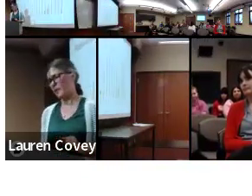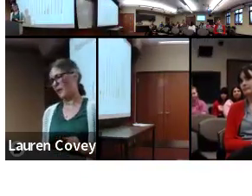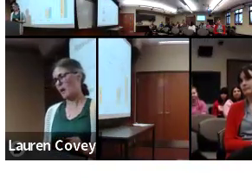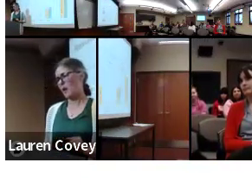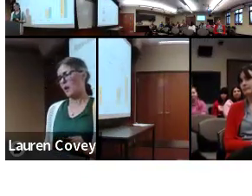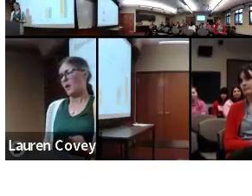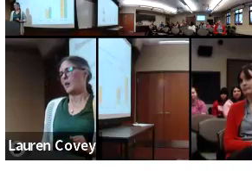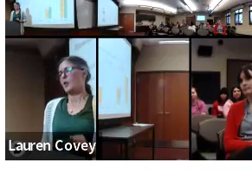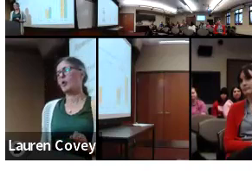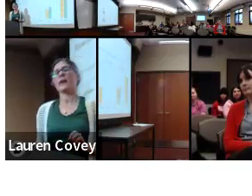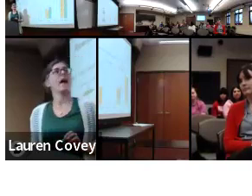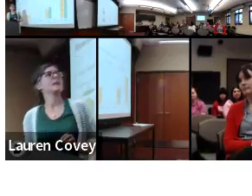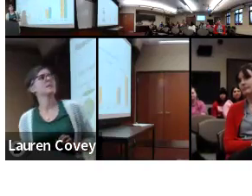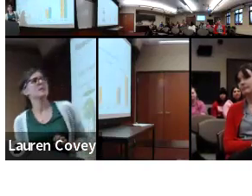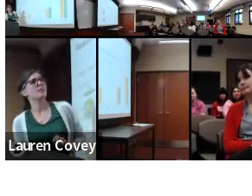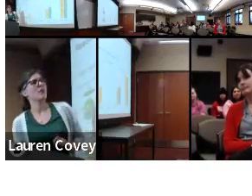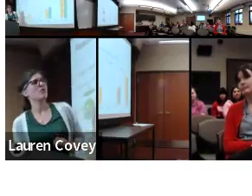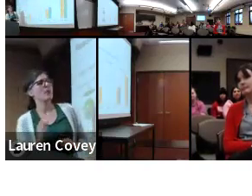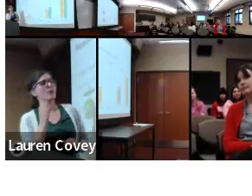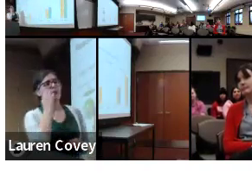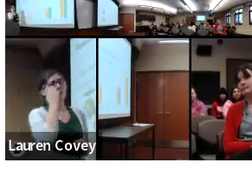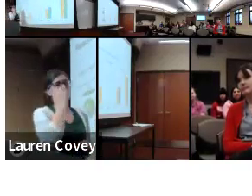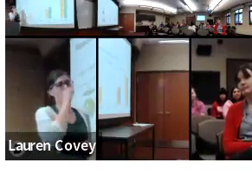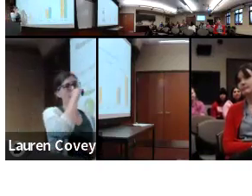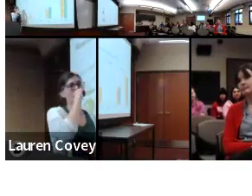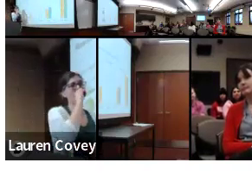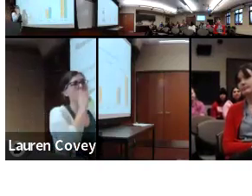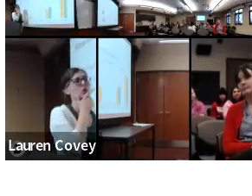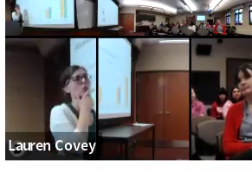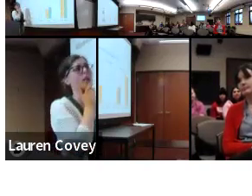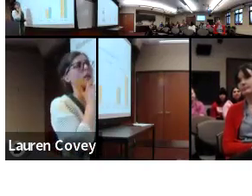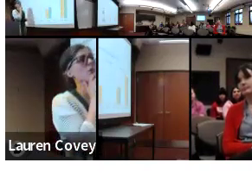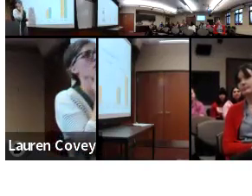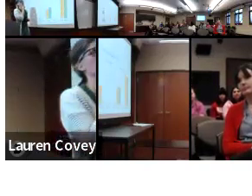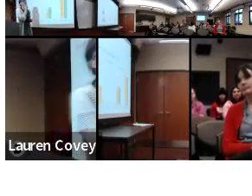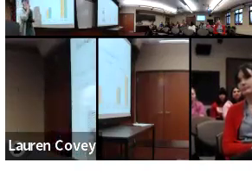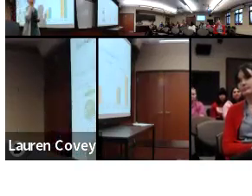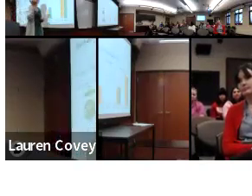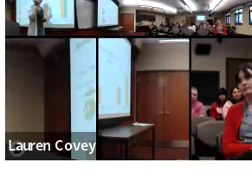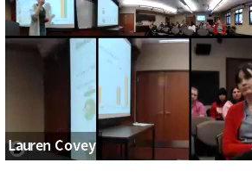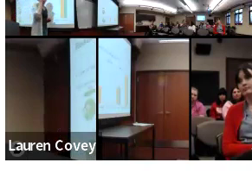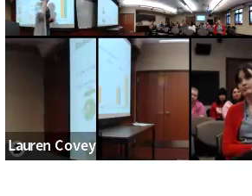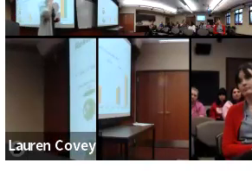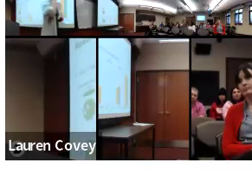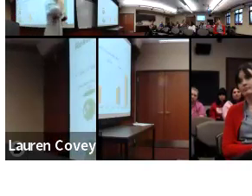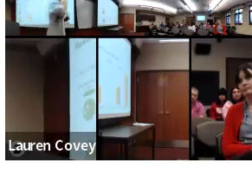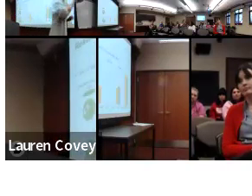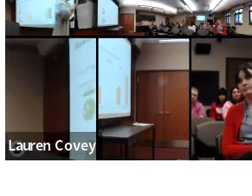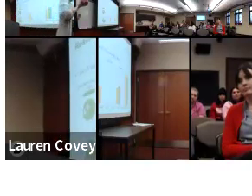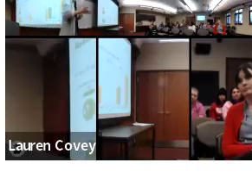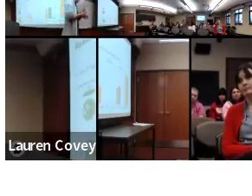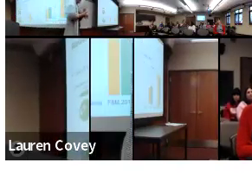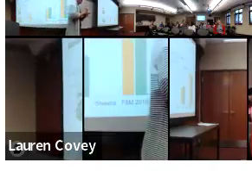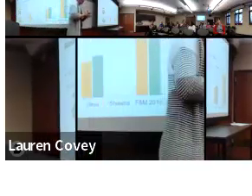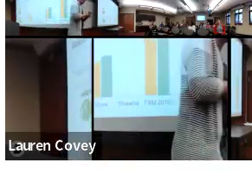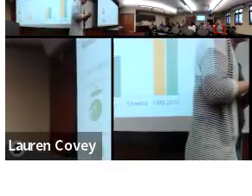All right. Looking at the spatial modulation, that's perhaps the most striking result. So remember that